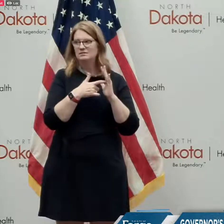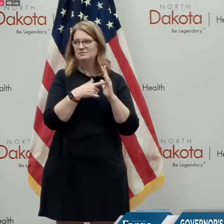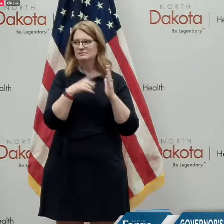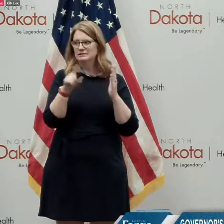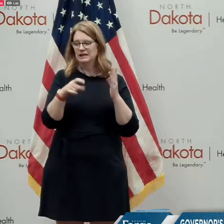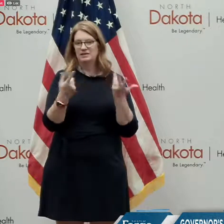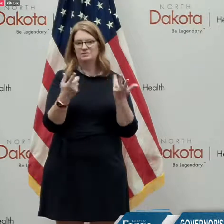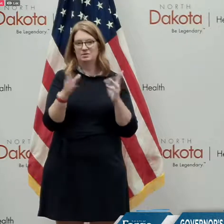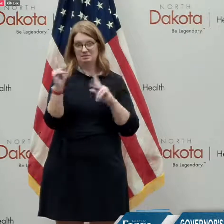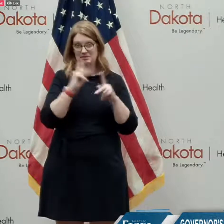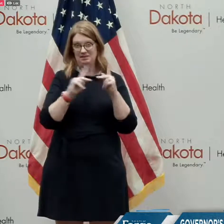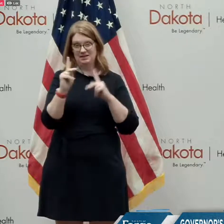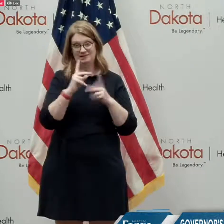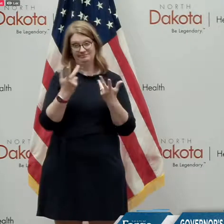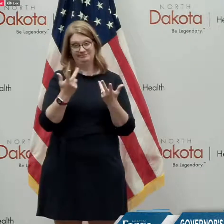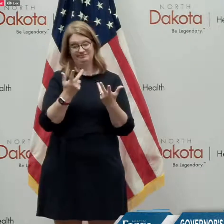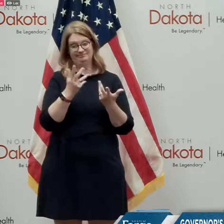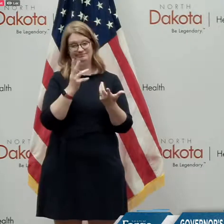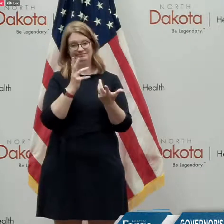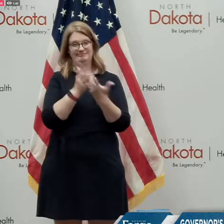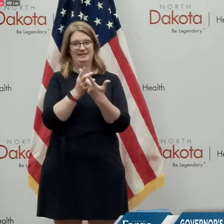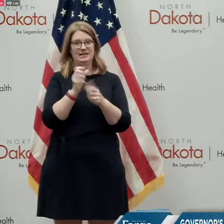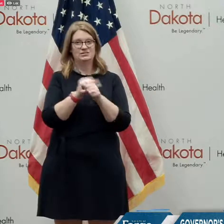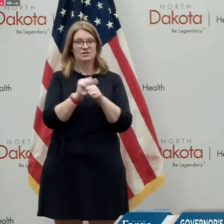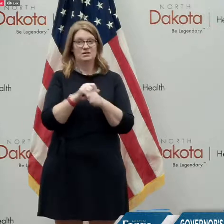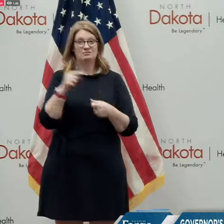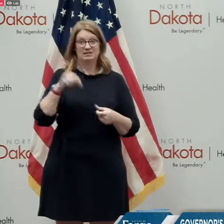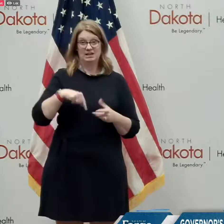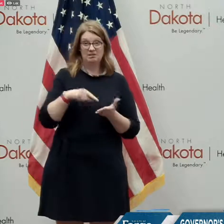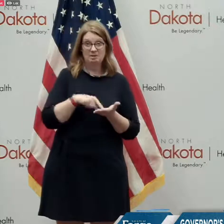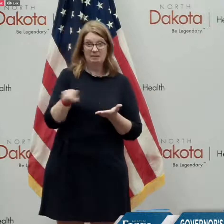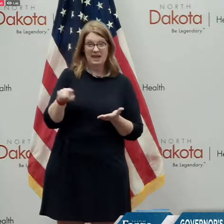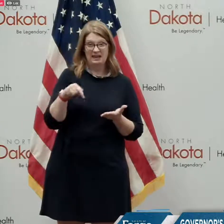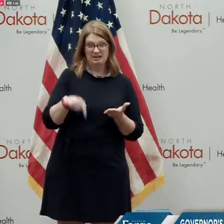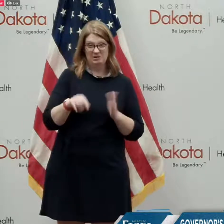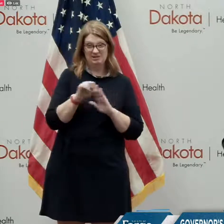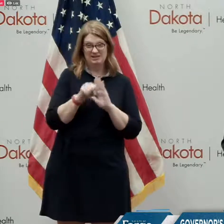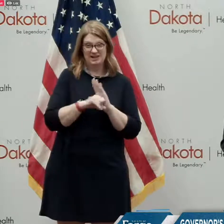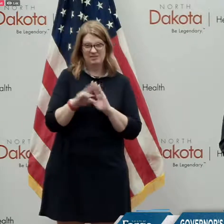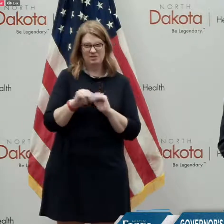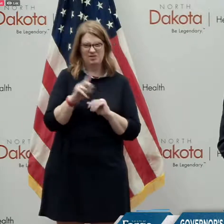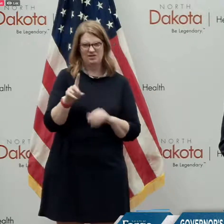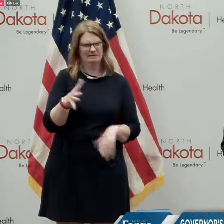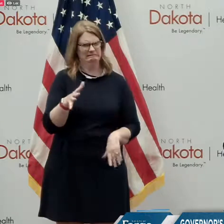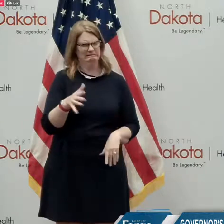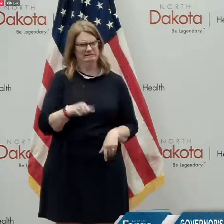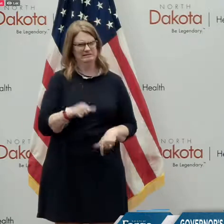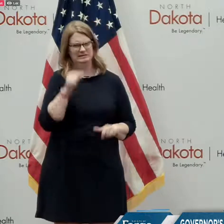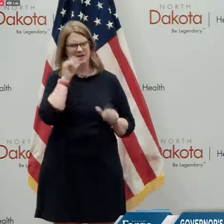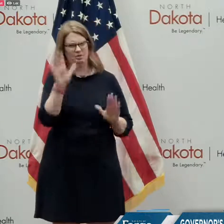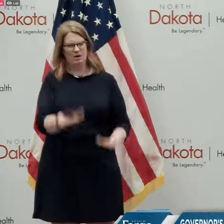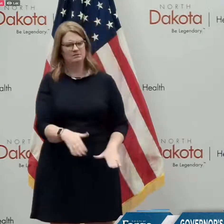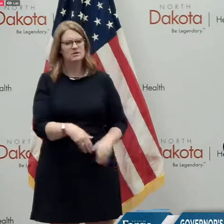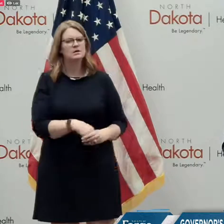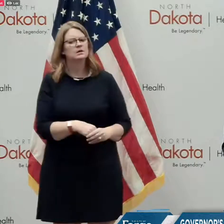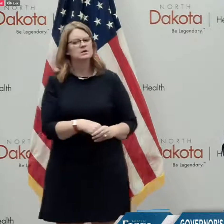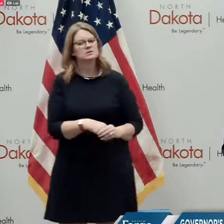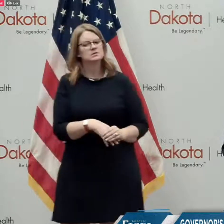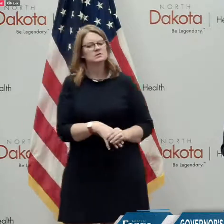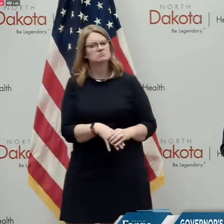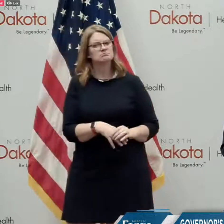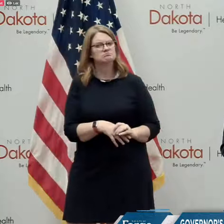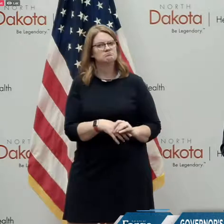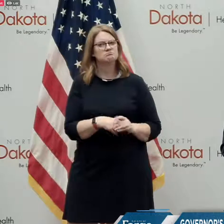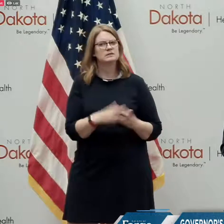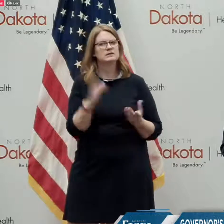can do these jobs, and we're not paying enough here at the state of North Dakota to be really competitive. So again, finding another person